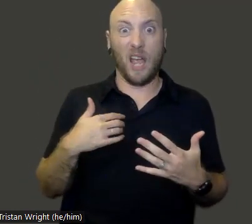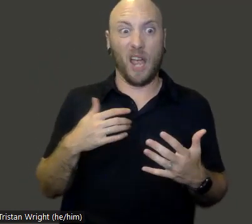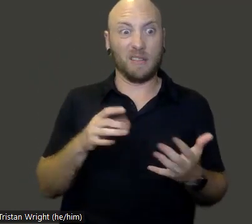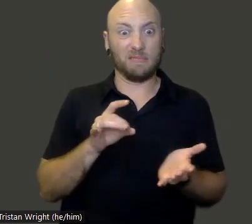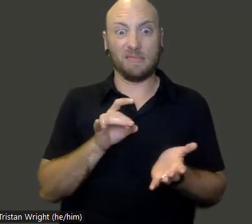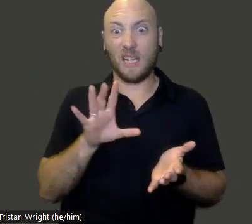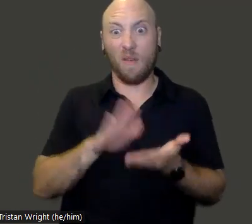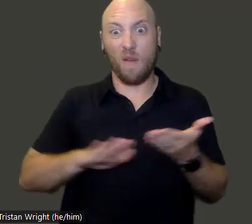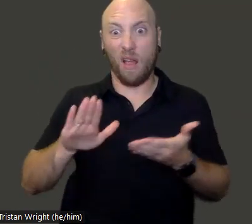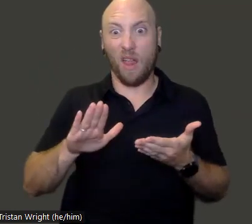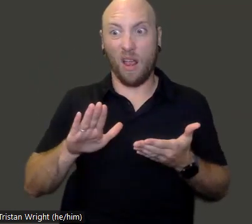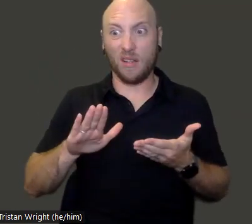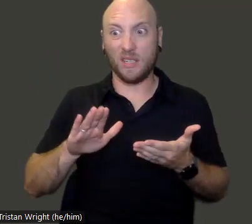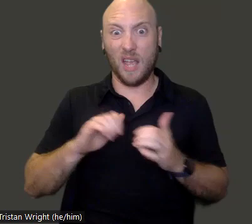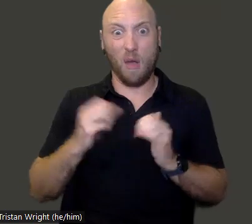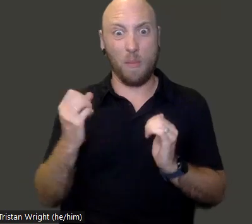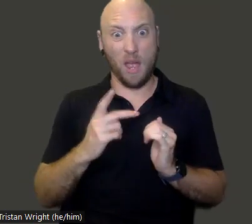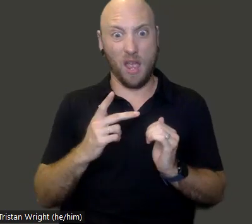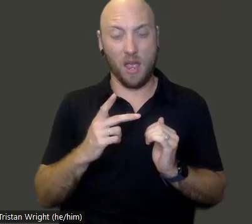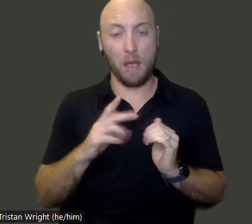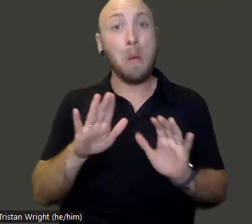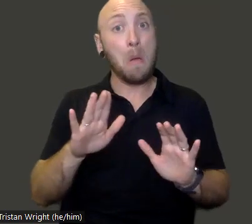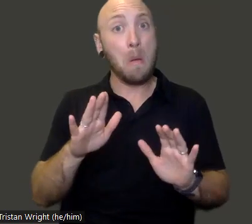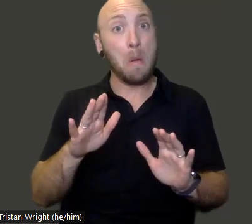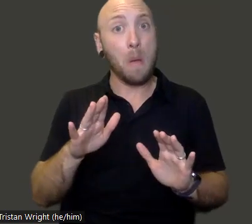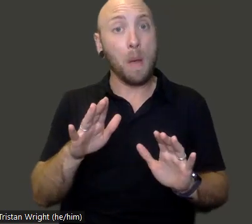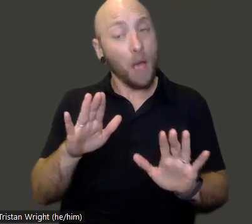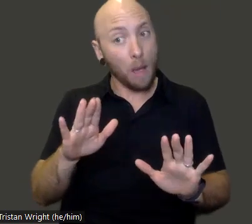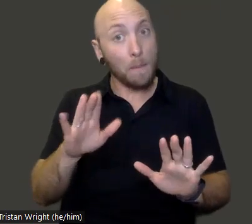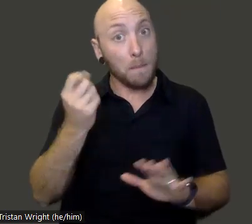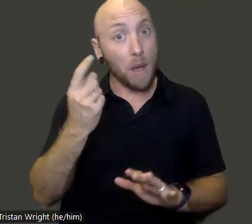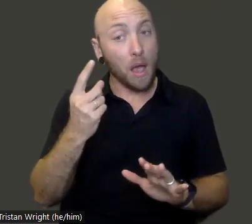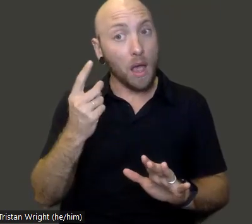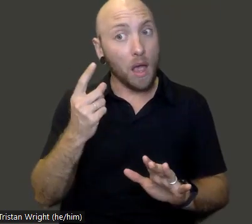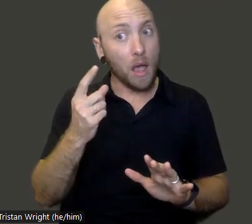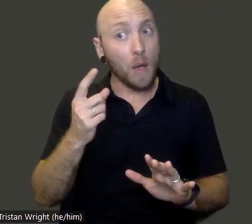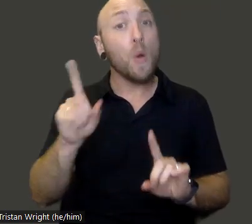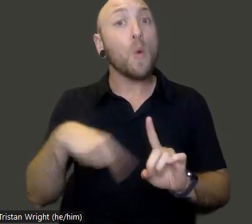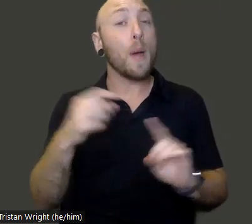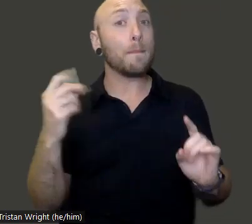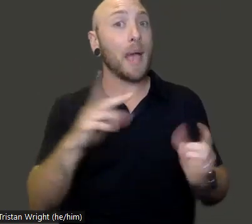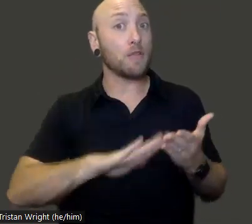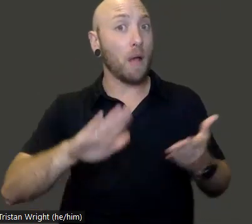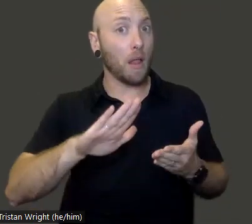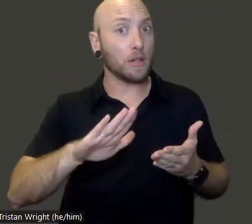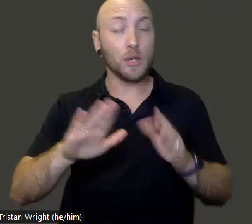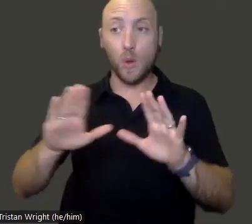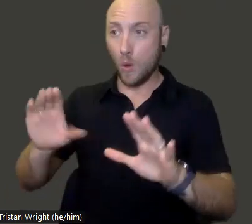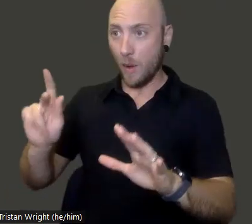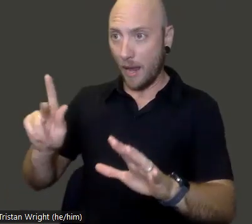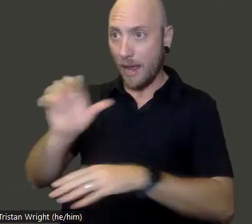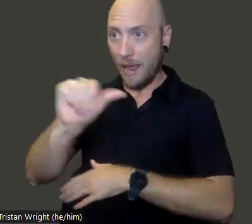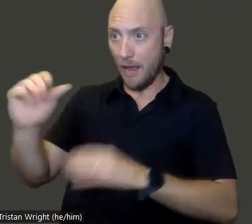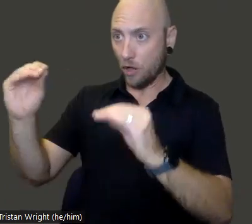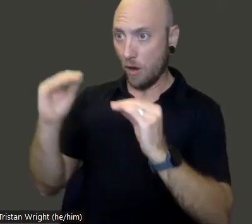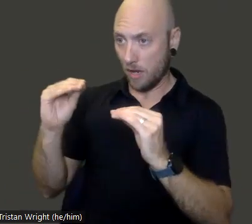But what I did was I just took what I learned in AA to school, right? And I was taught in AA, you show up on time, you listen. If you